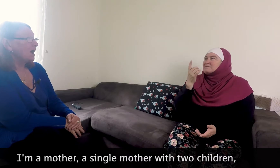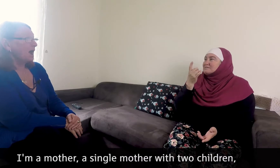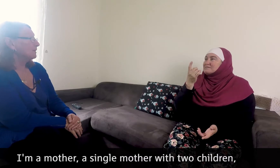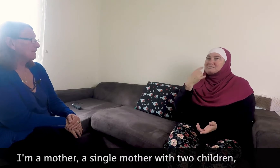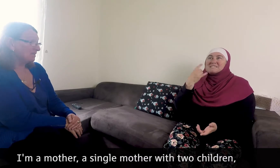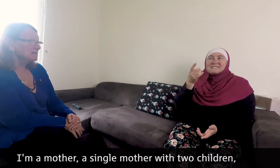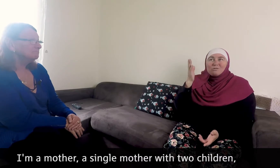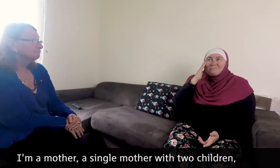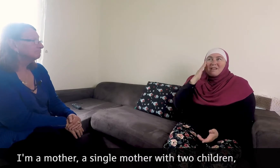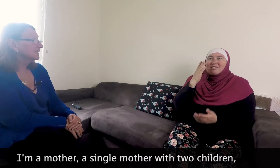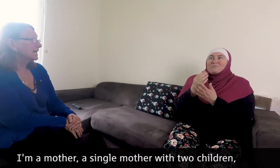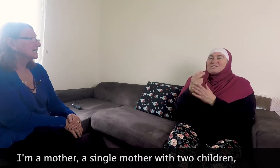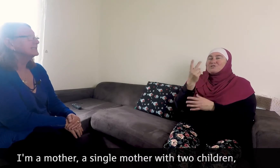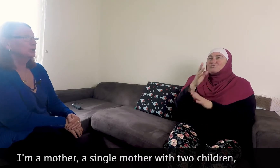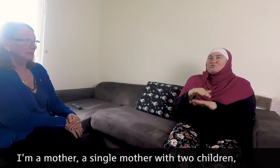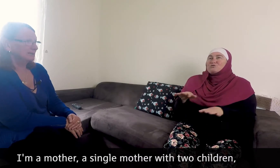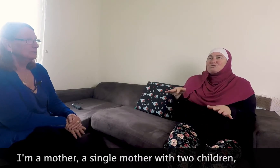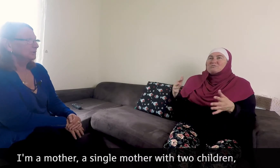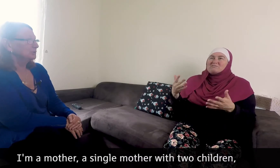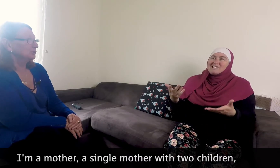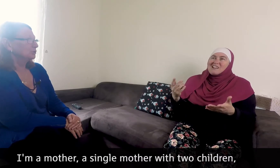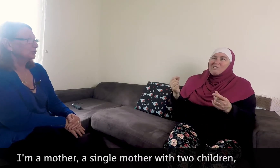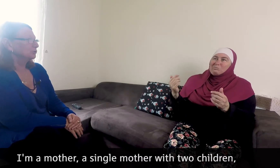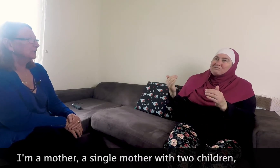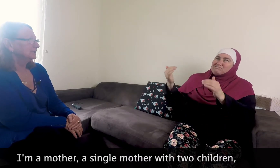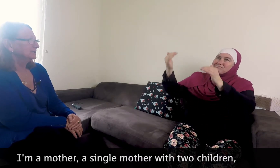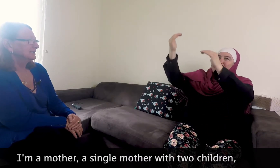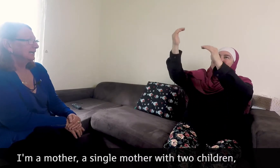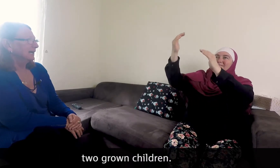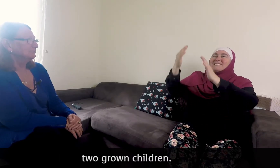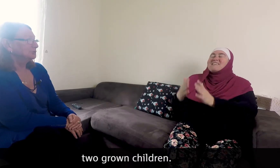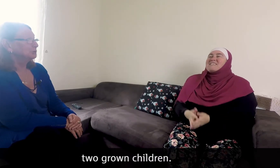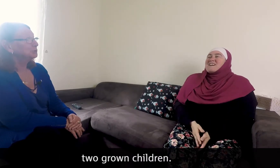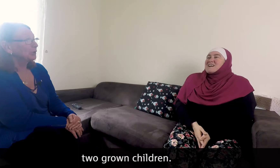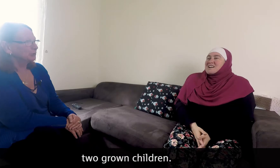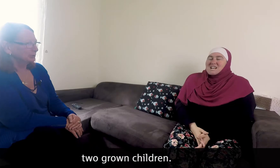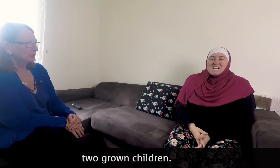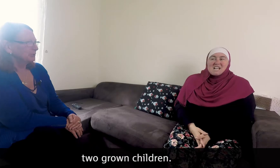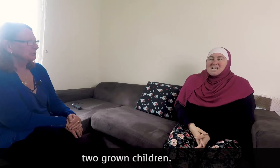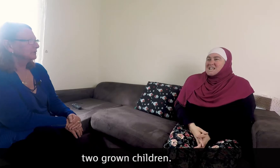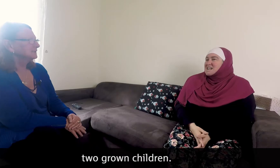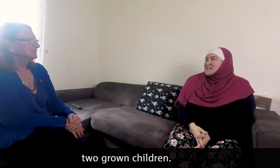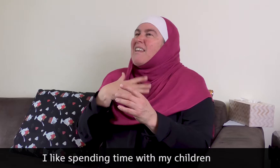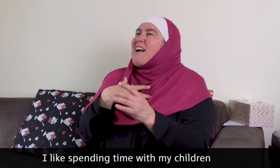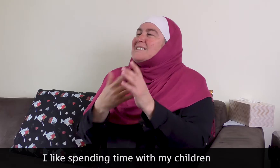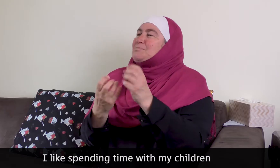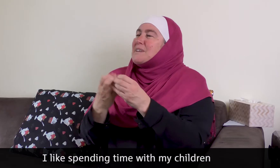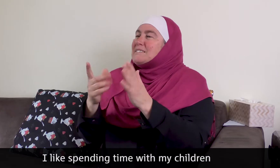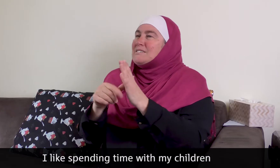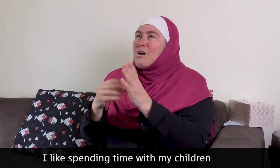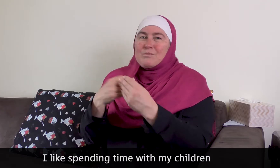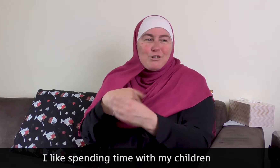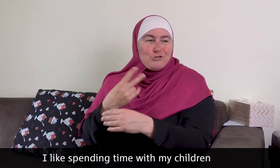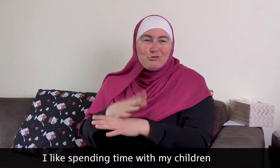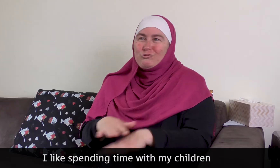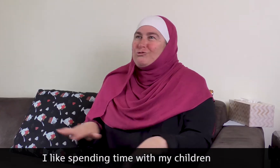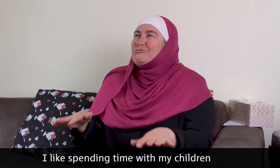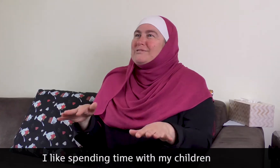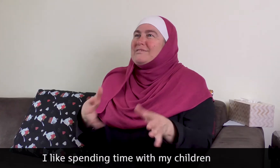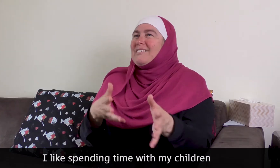I'm a mother, a single mother with two children, two grown children. I like spending time with